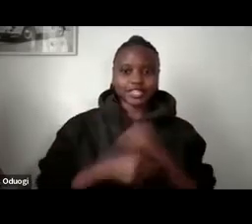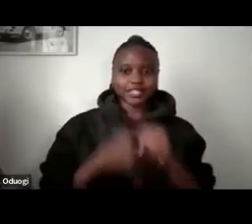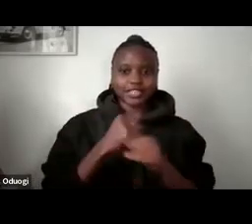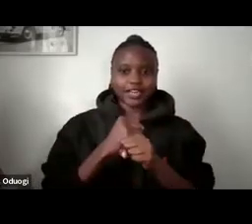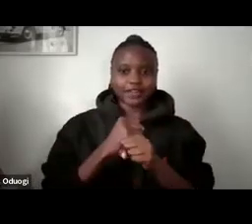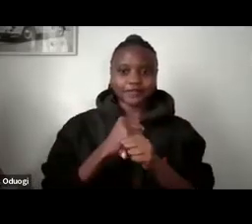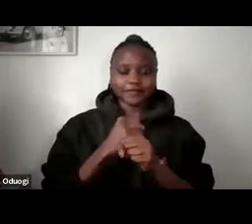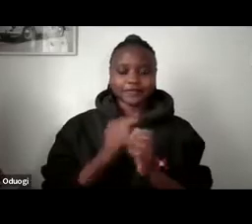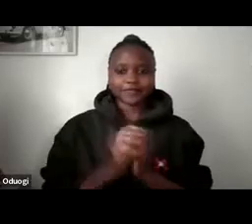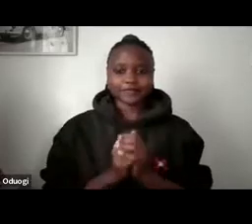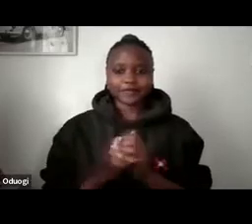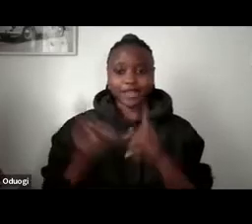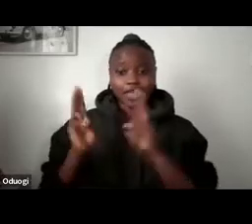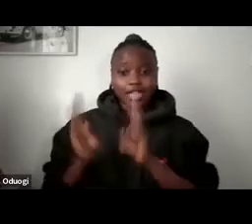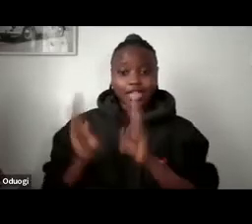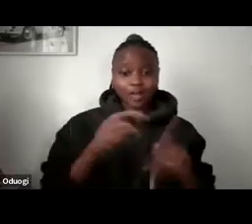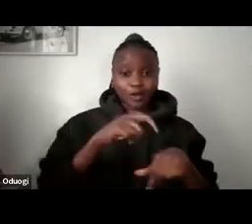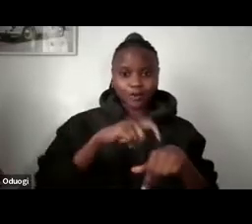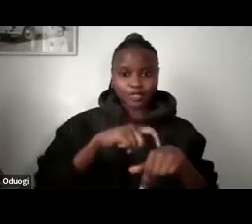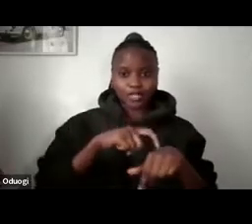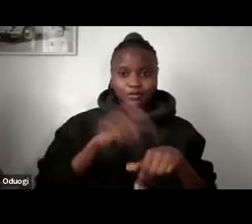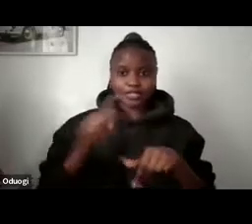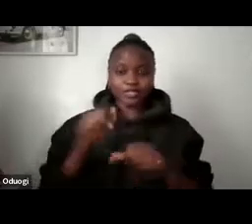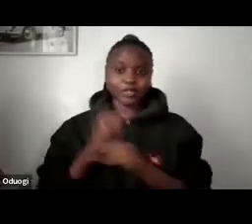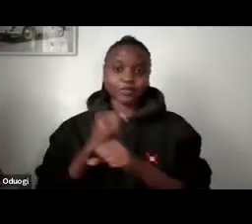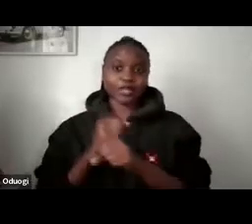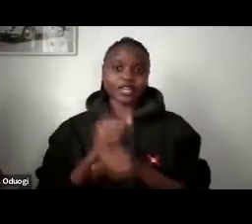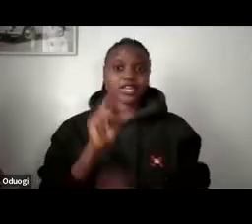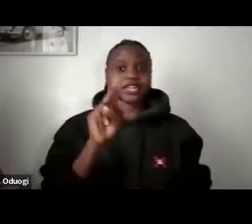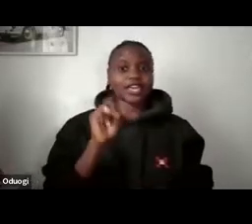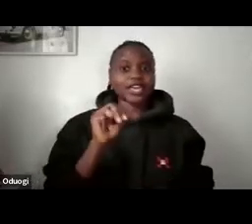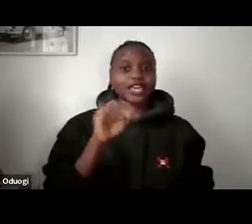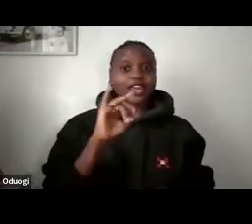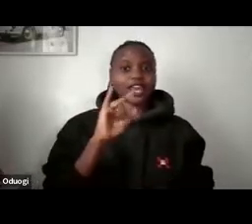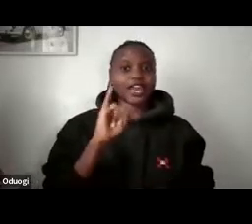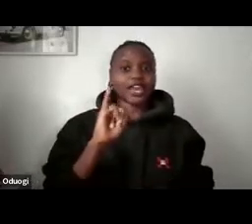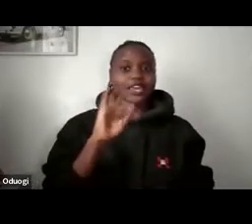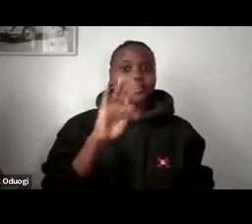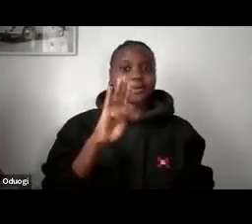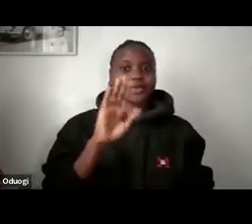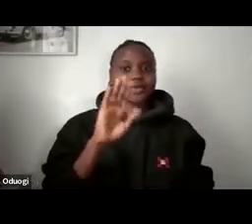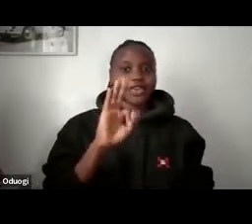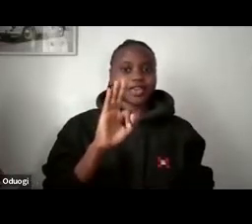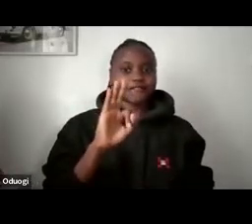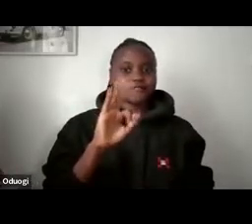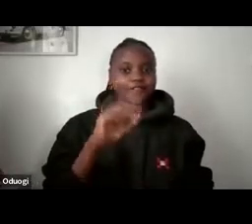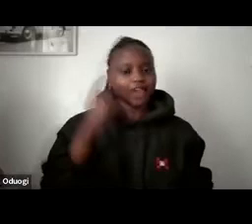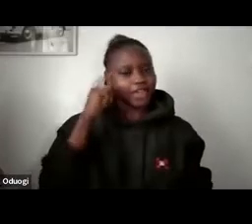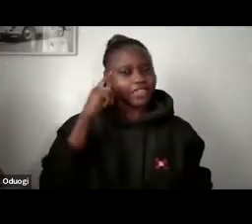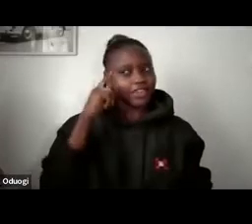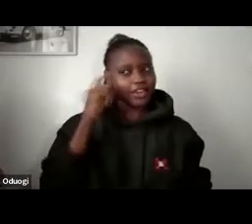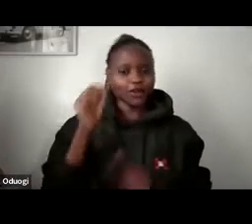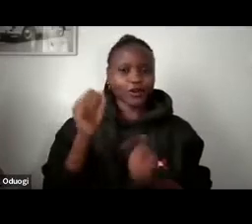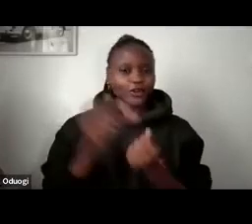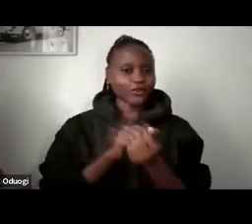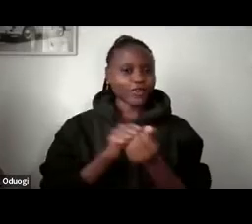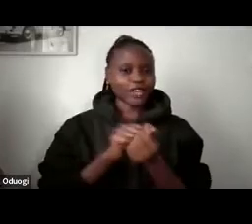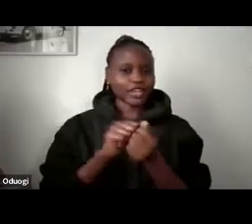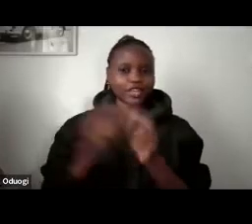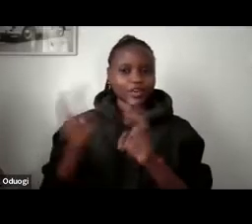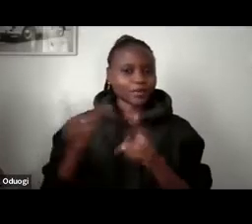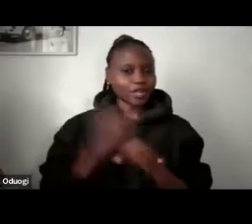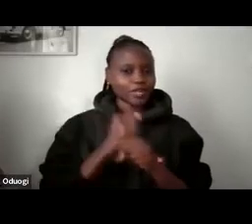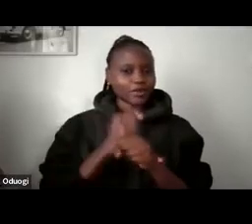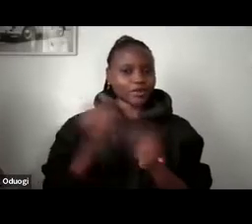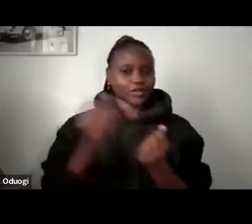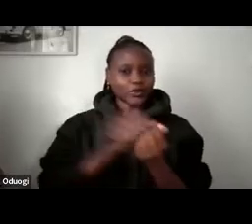Normal times, this would have been held at the Nairobi International Book Fair, I think on Friday, if I'm not wrong. That's when we used to do it on Friday morning.